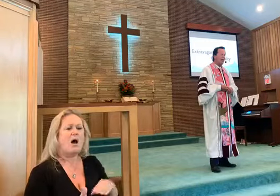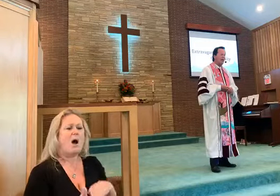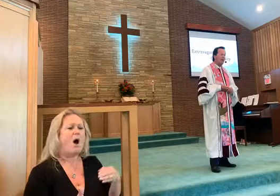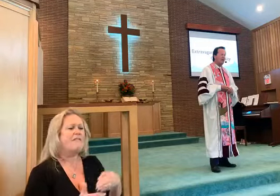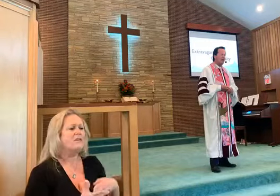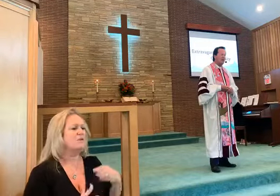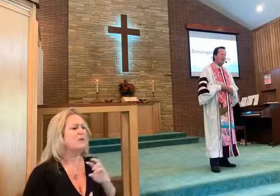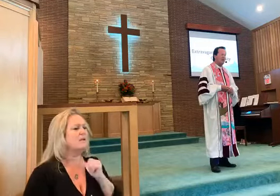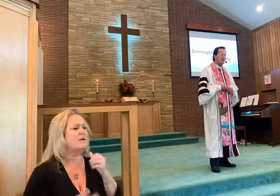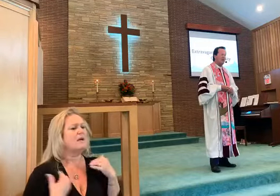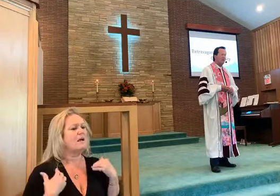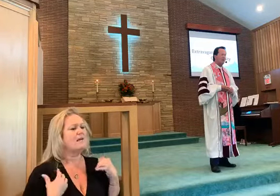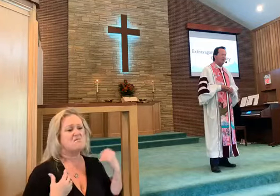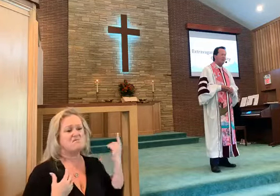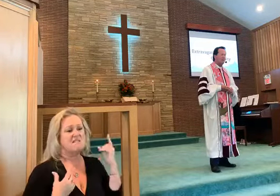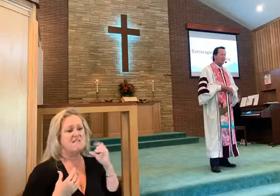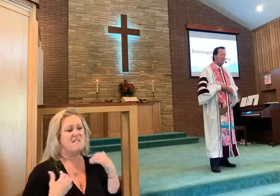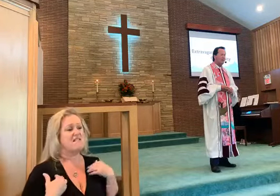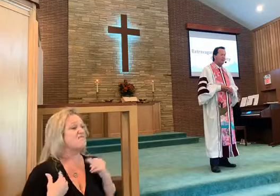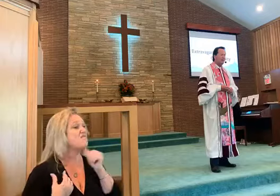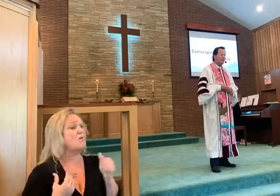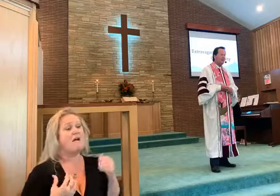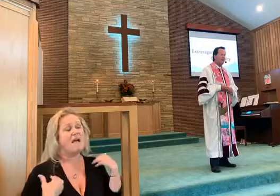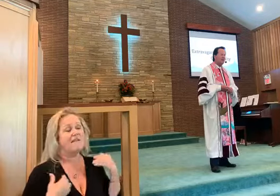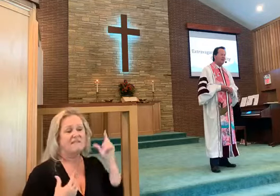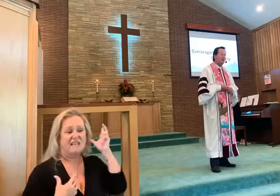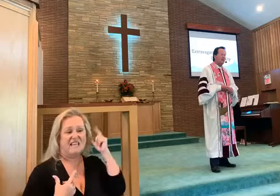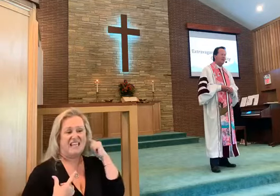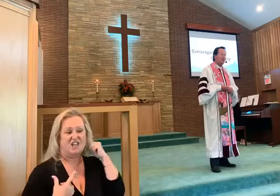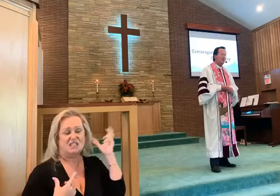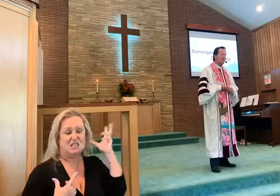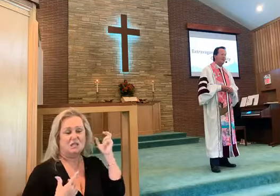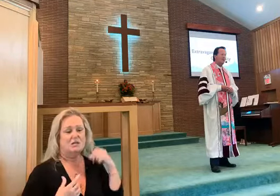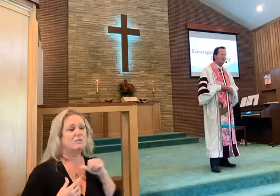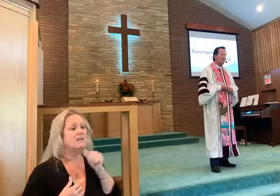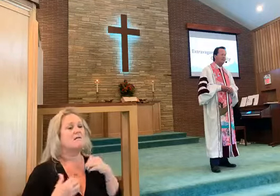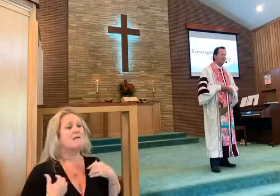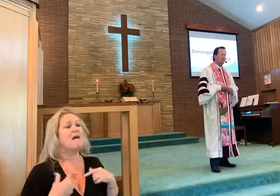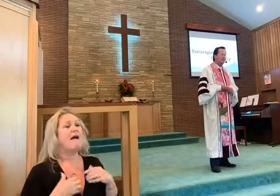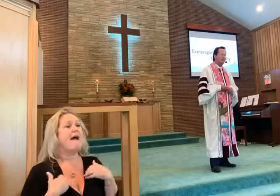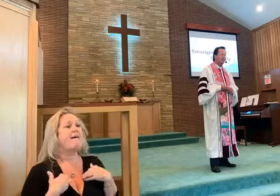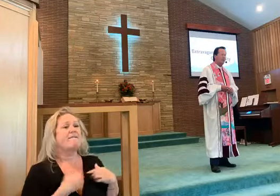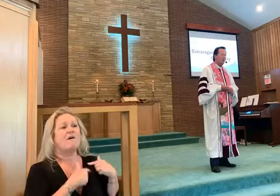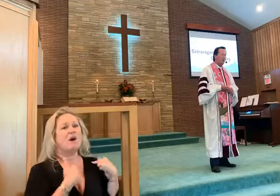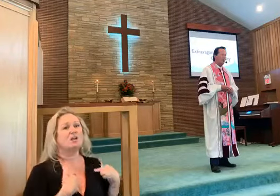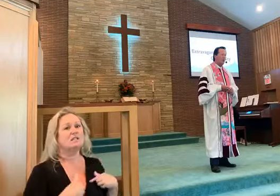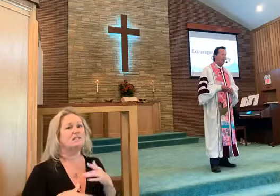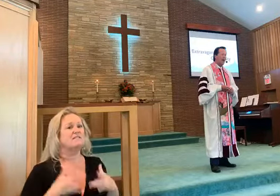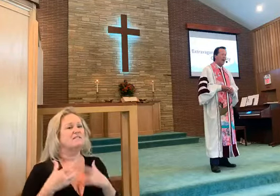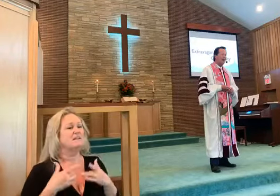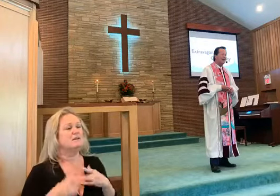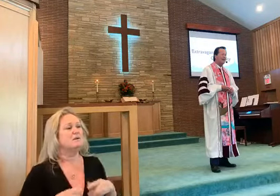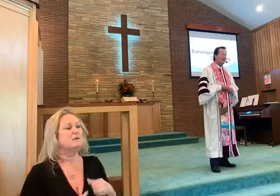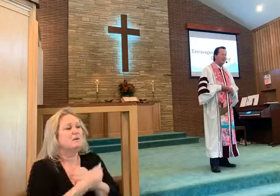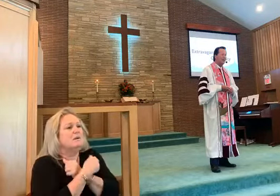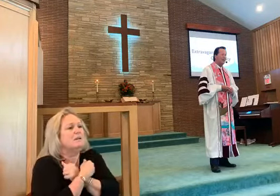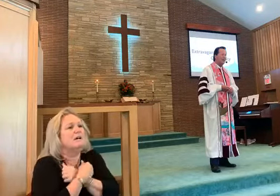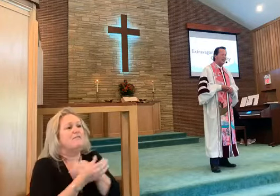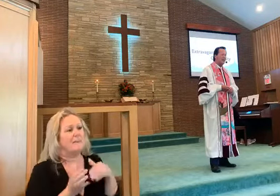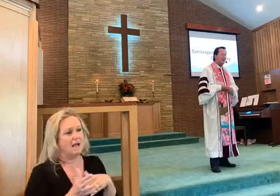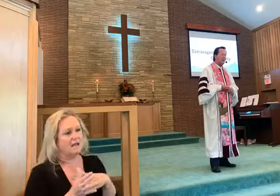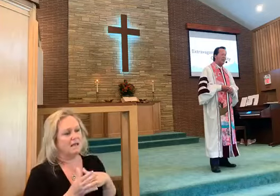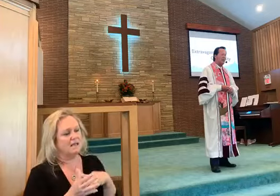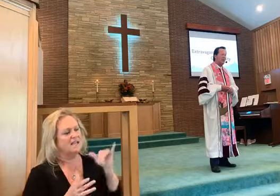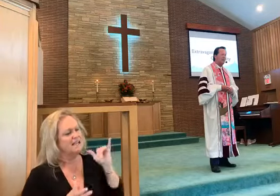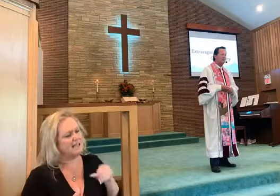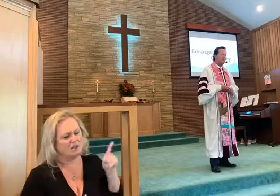not only don't have ears to hear, it seems we don't have hearts to feel or to love back.